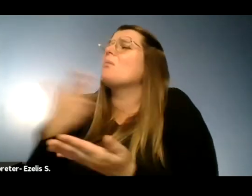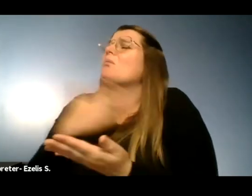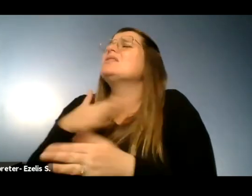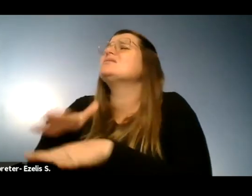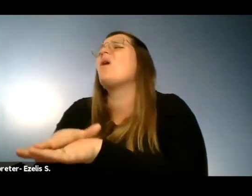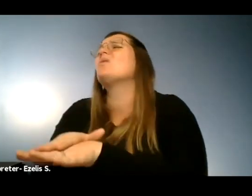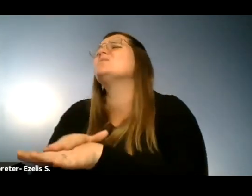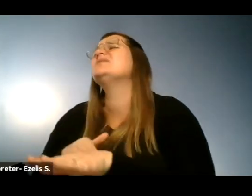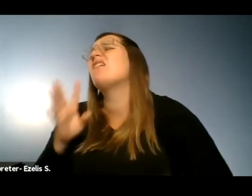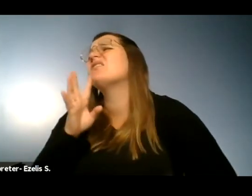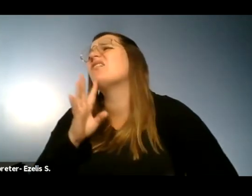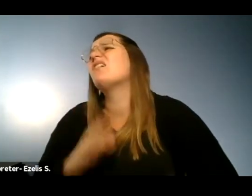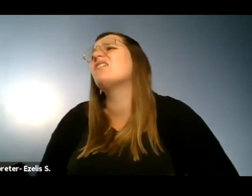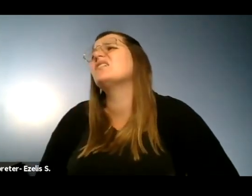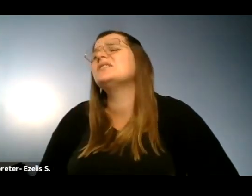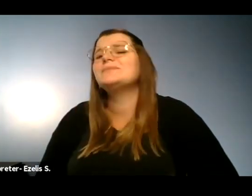down.